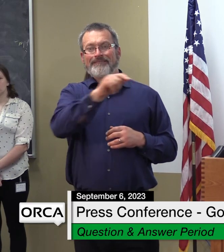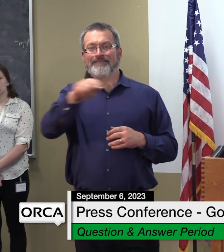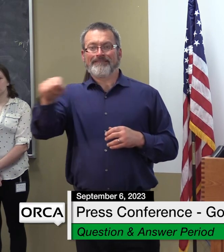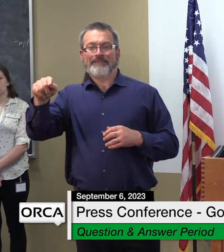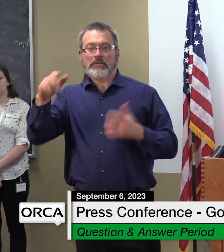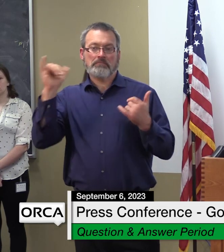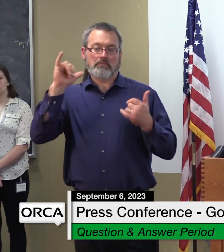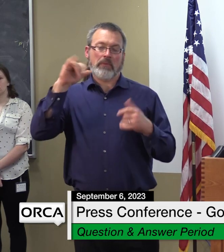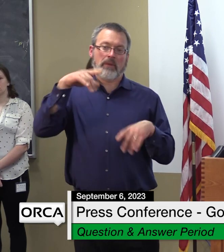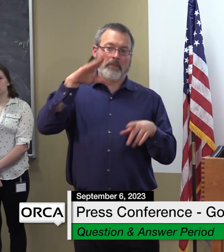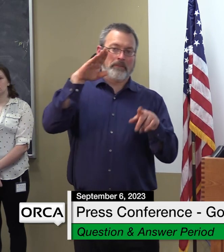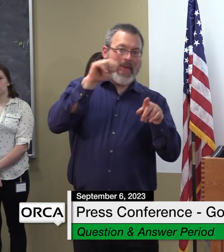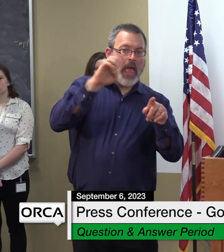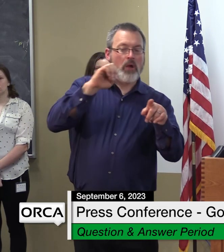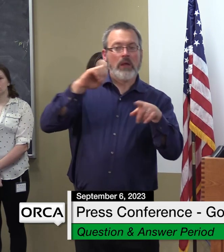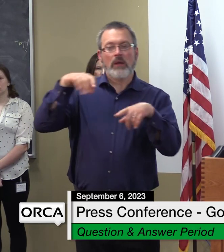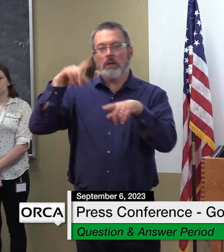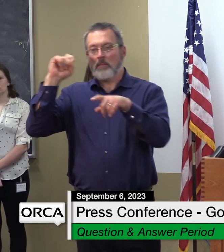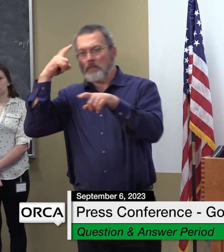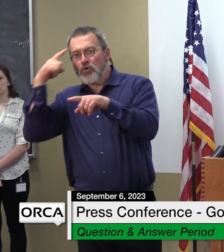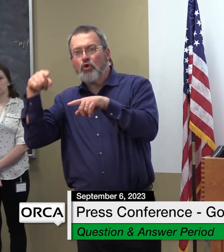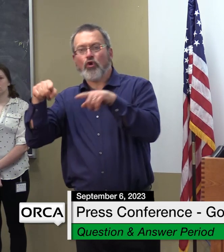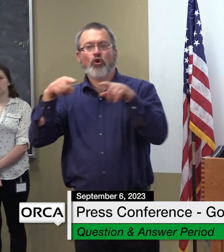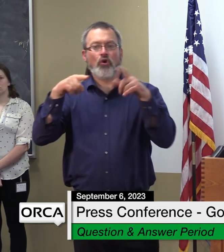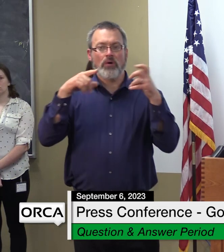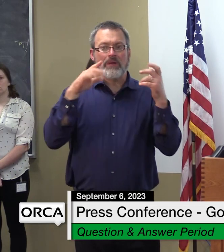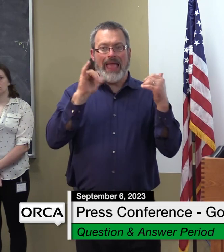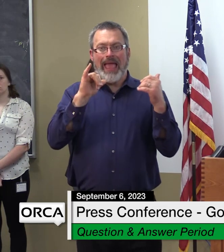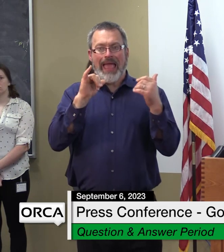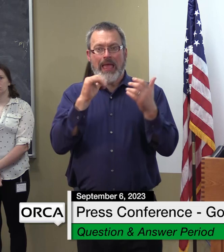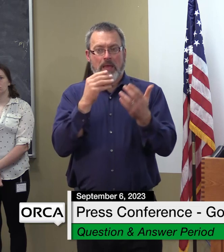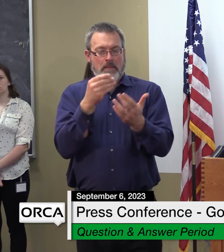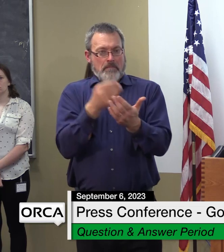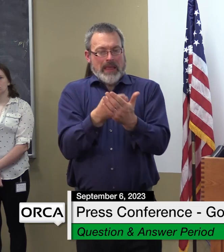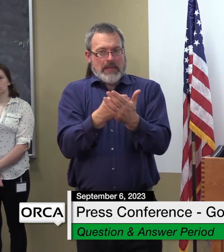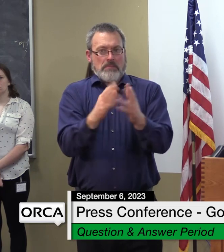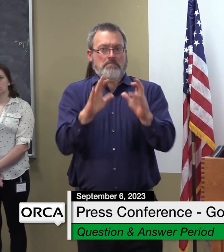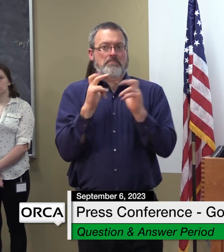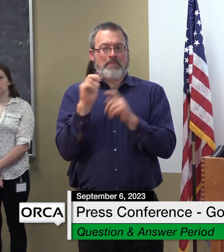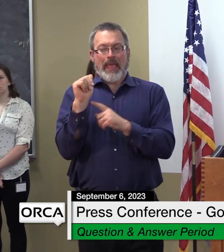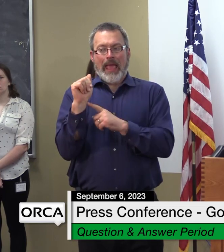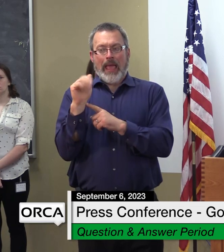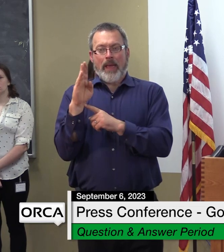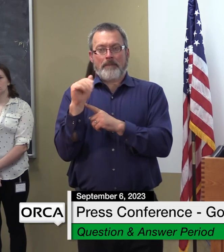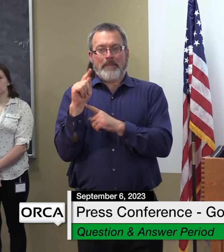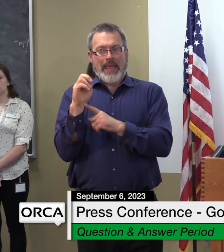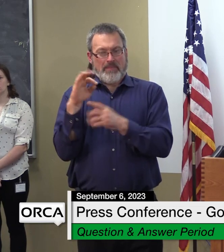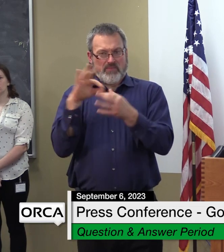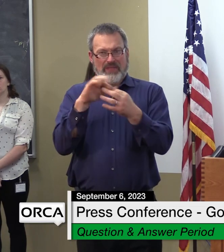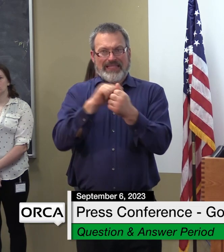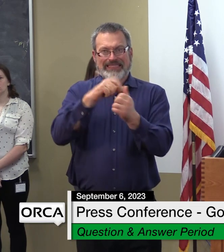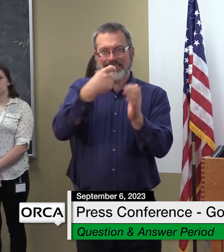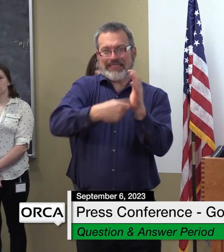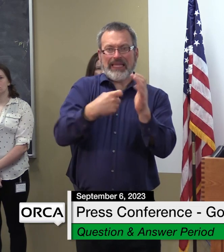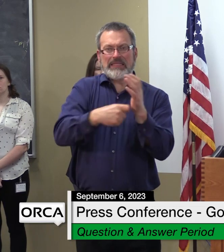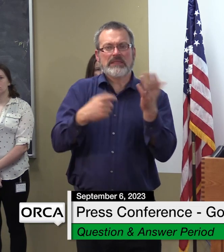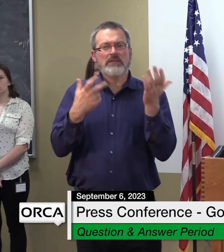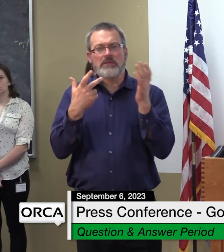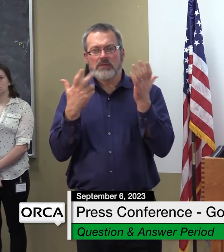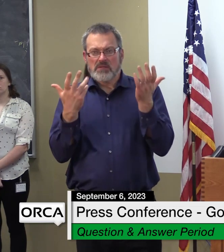for abatements on their property taxes or they can't pay their taxes, what does that mean for delivery of local